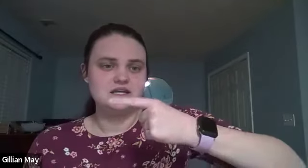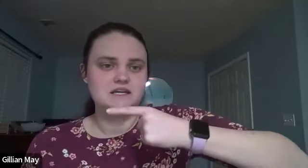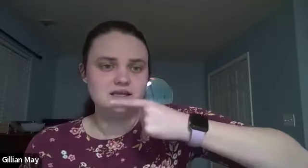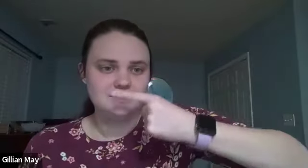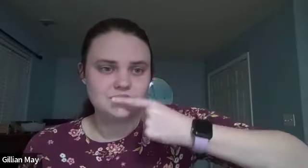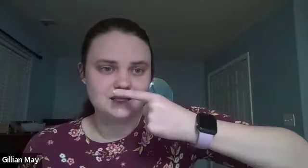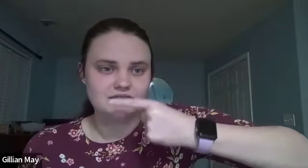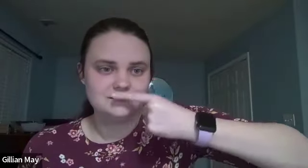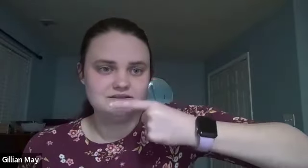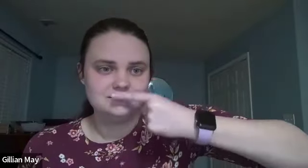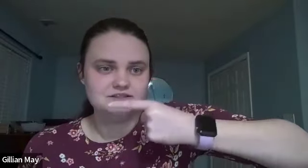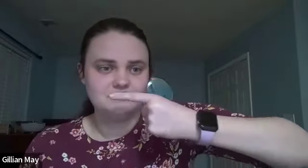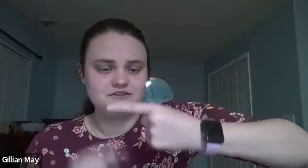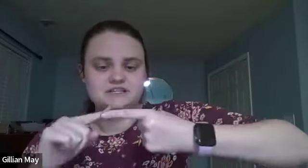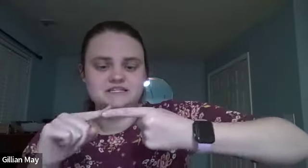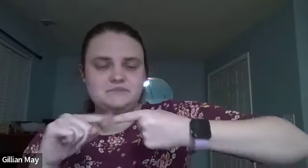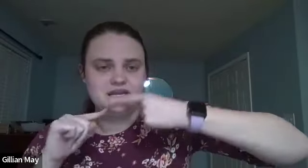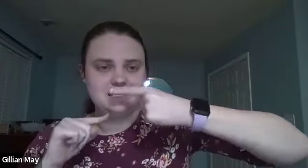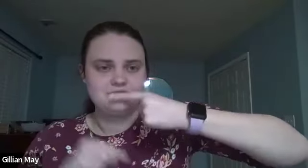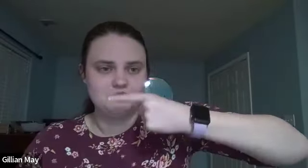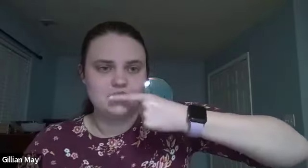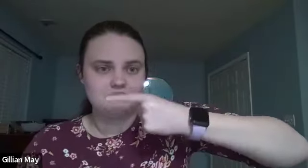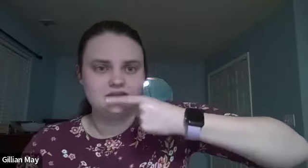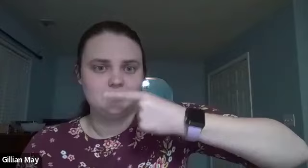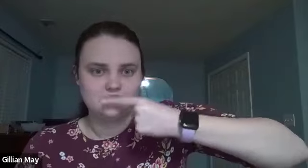be hearing. So you're just like spinning it in front of your mouth. Hearing.